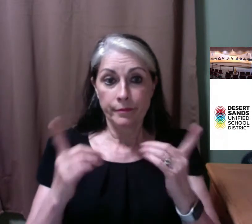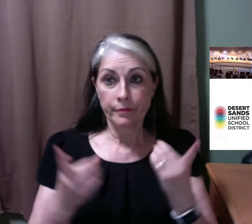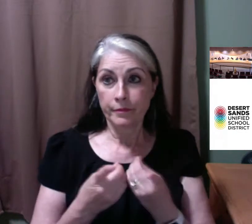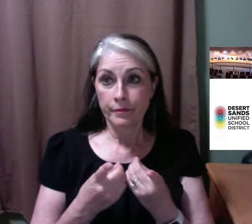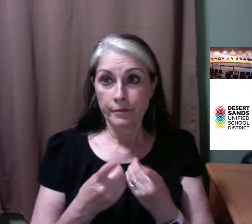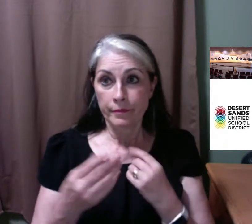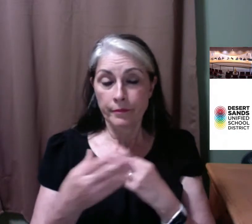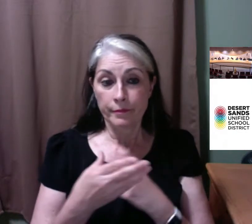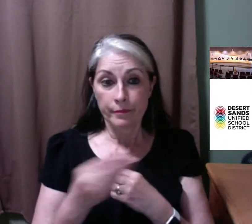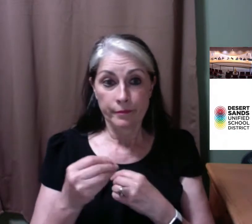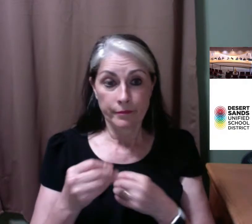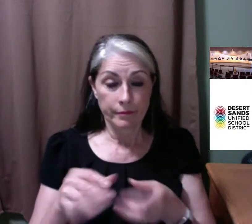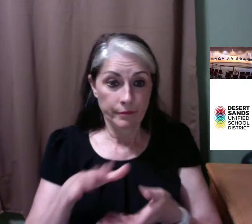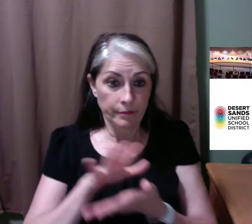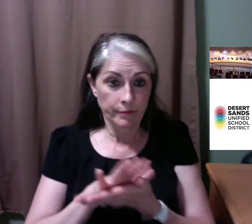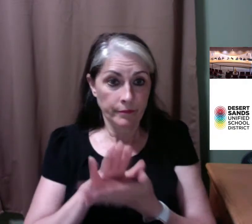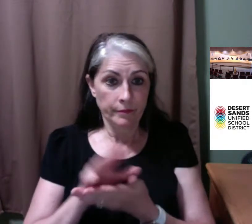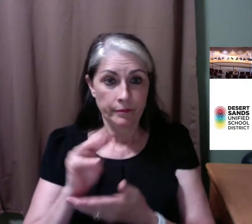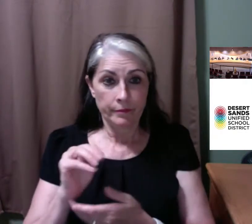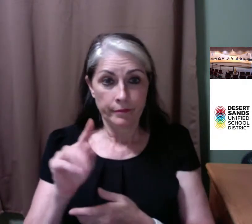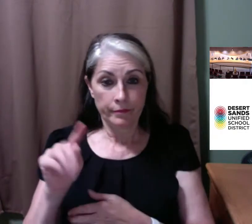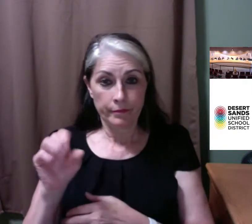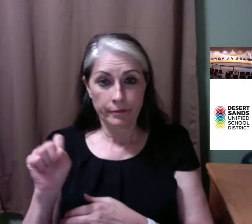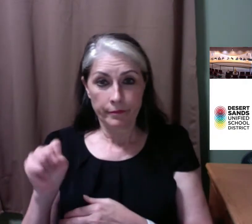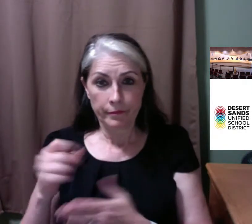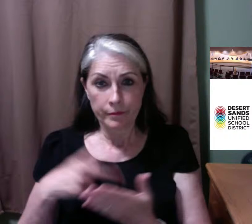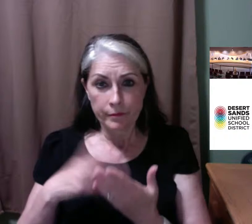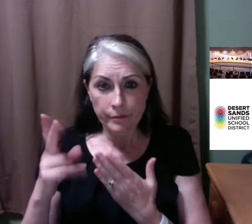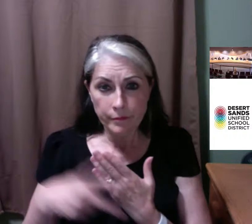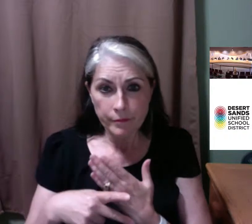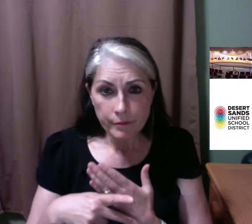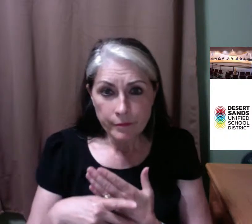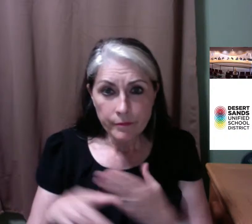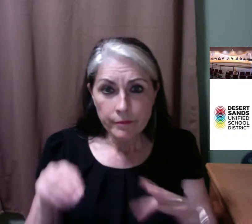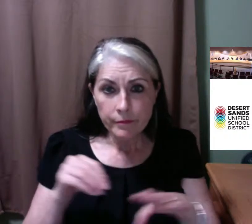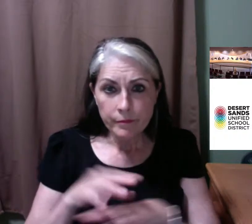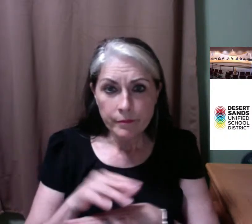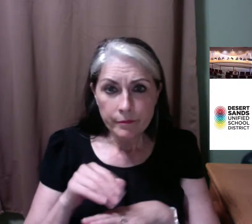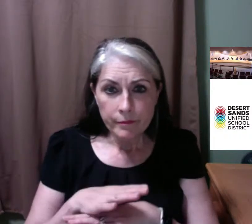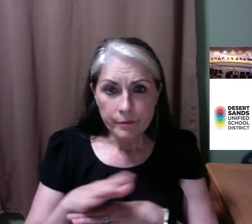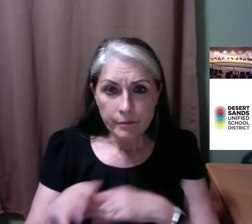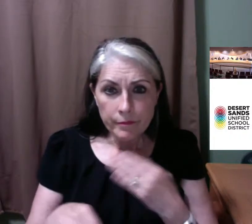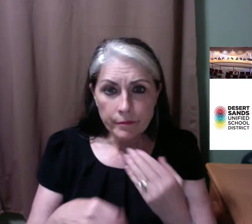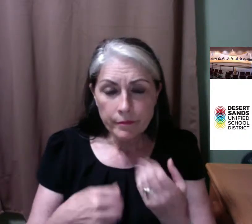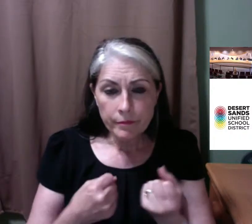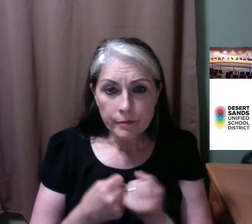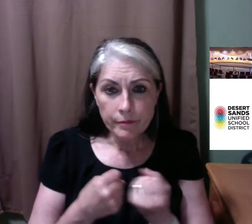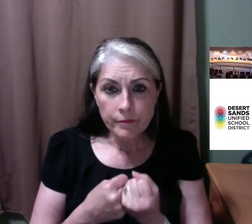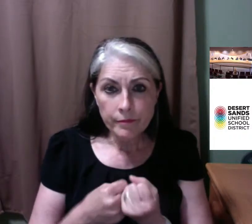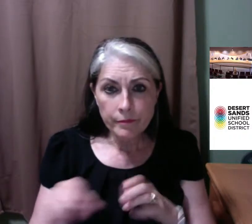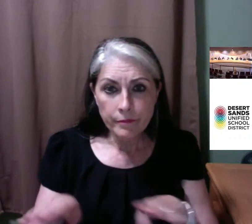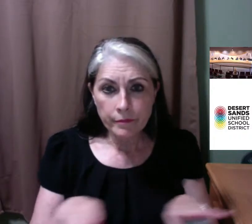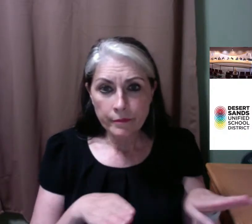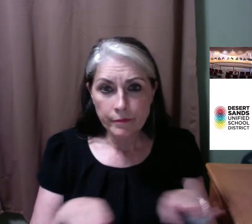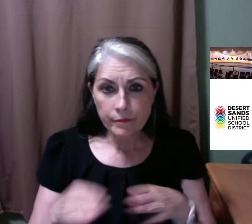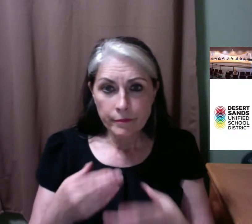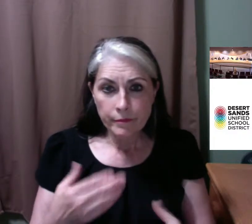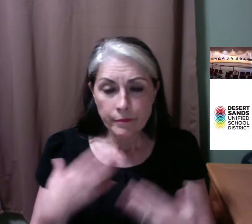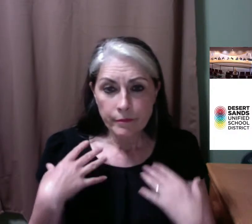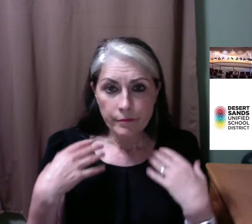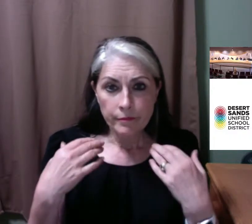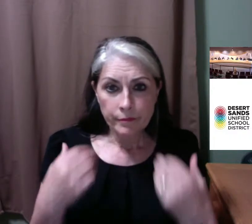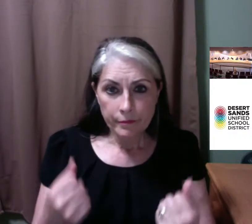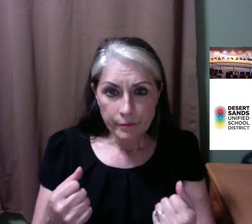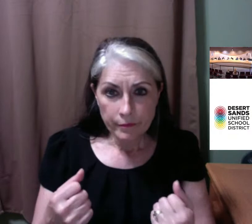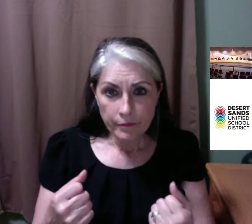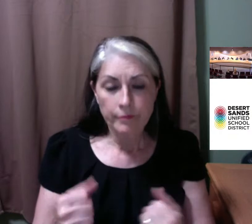and site-based MTSS programs. Counseling support and behavior health supports our student assistance